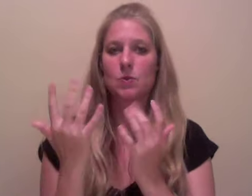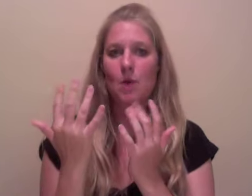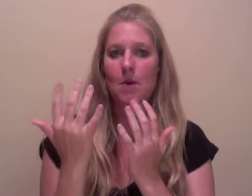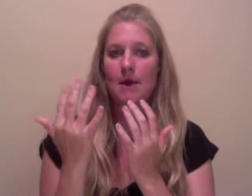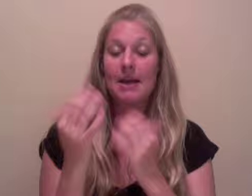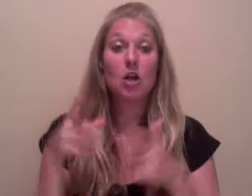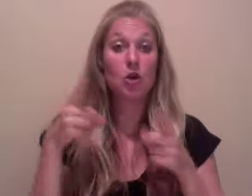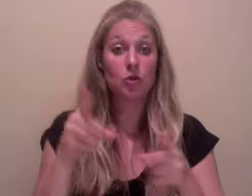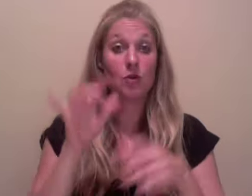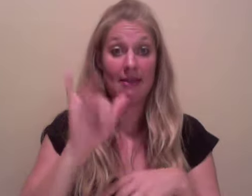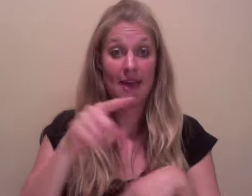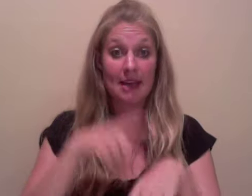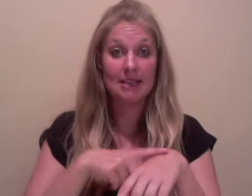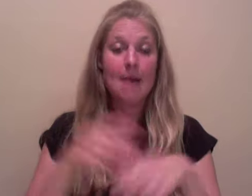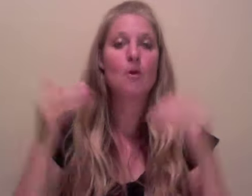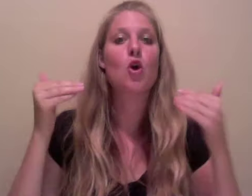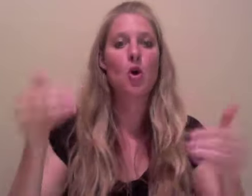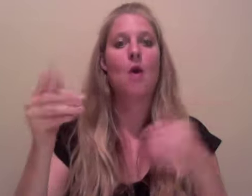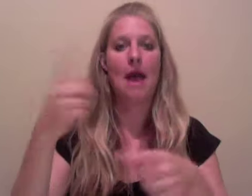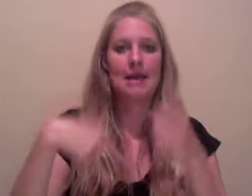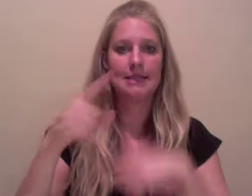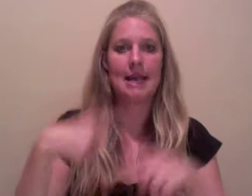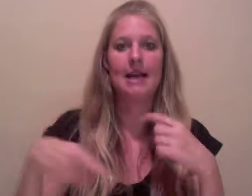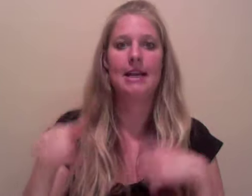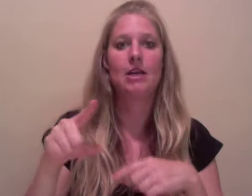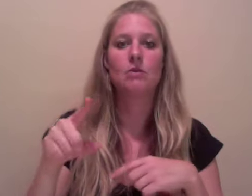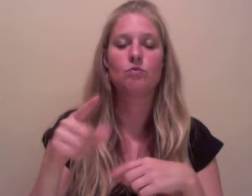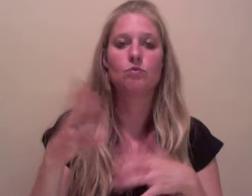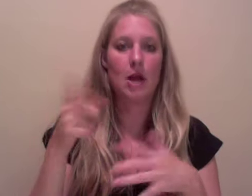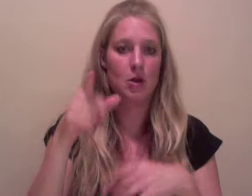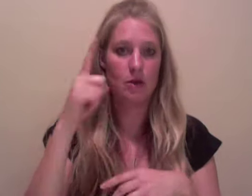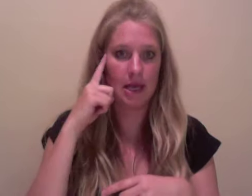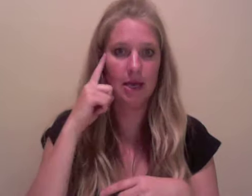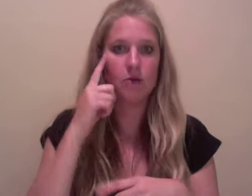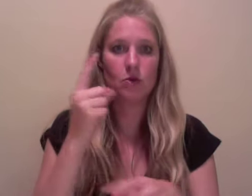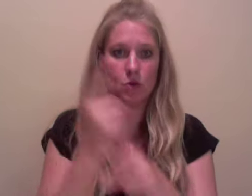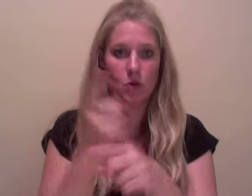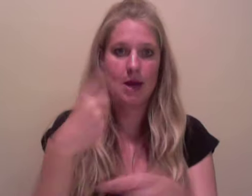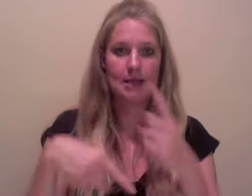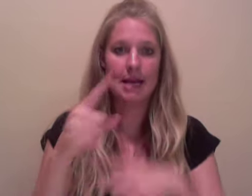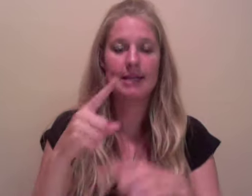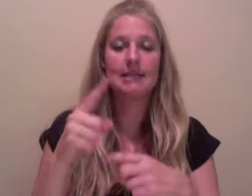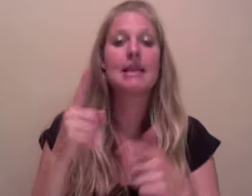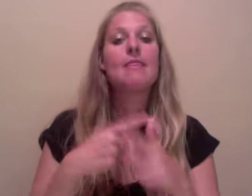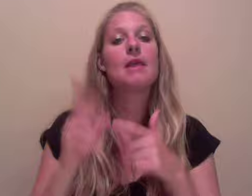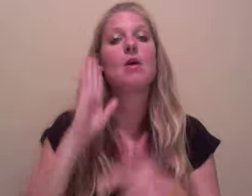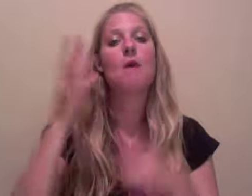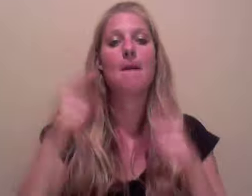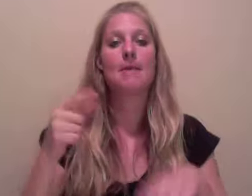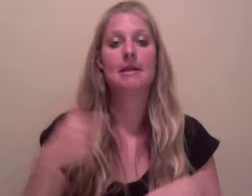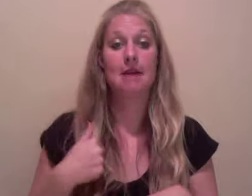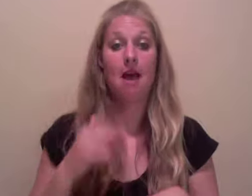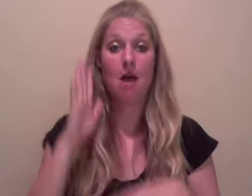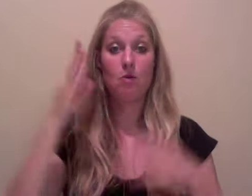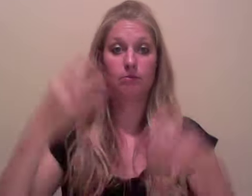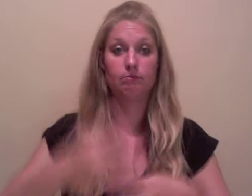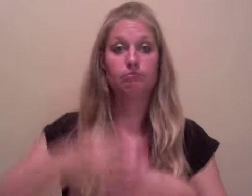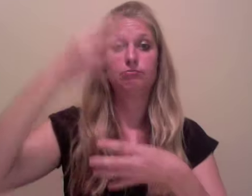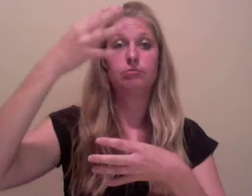seconds. During that time, go ahead and sign what you think the correct sign is. And then what will happen